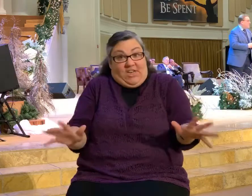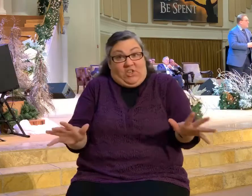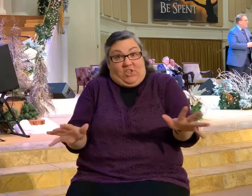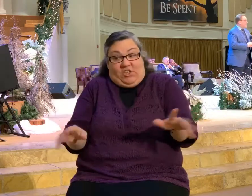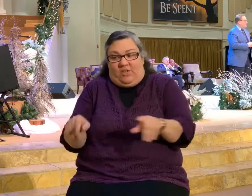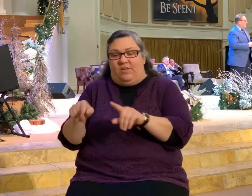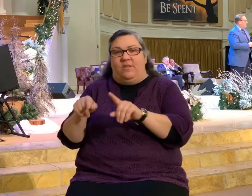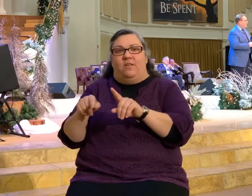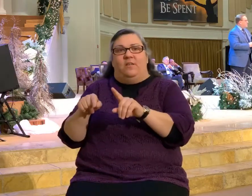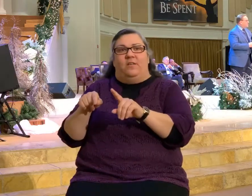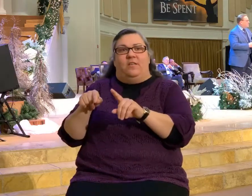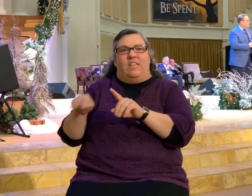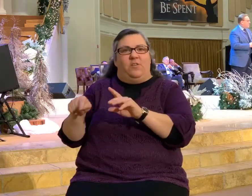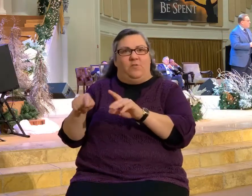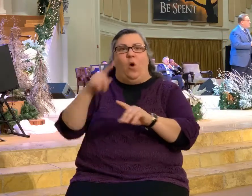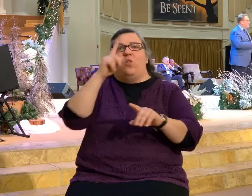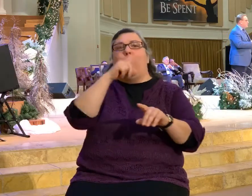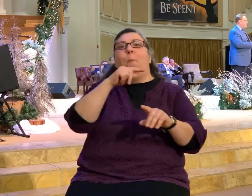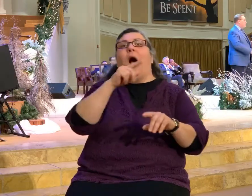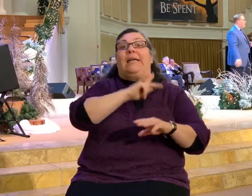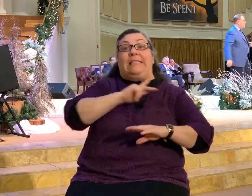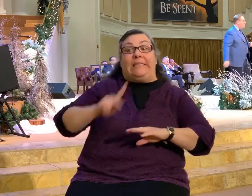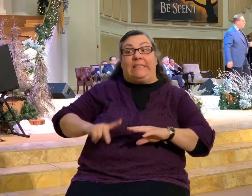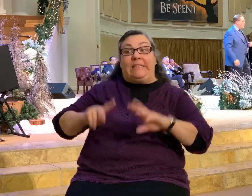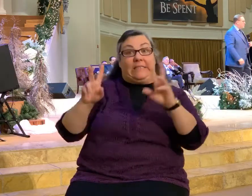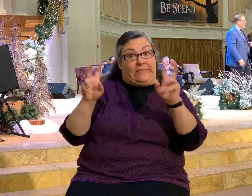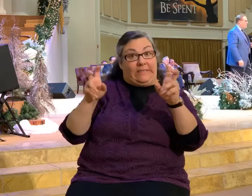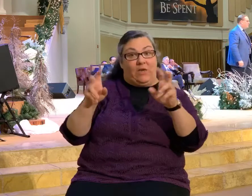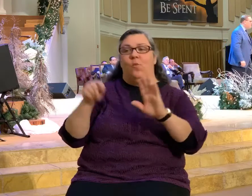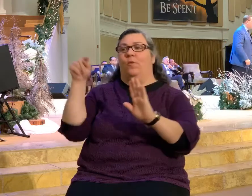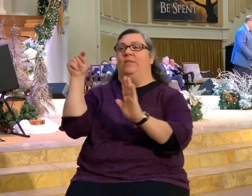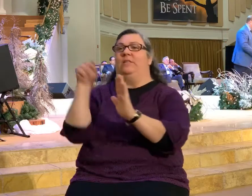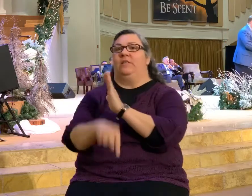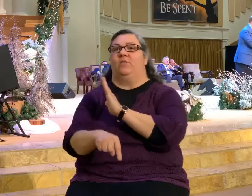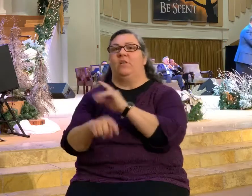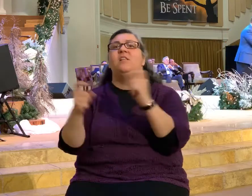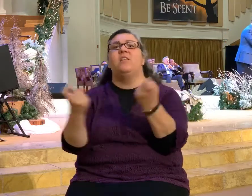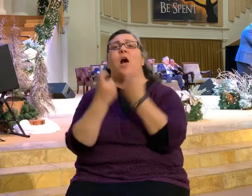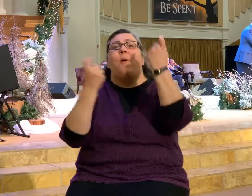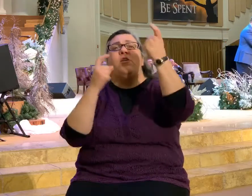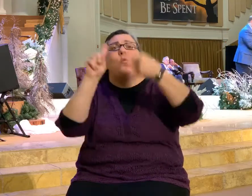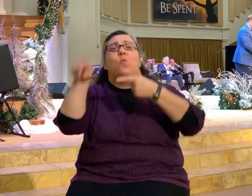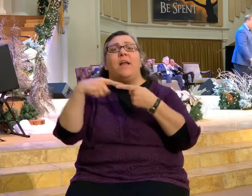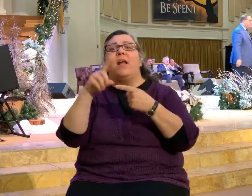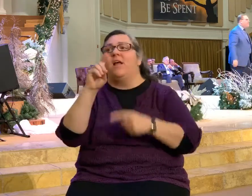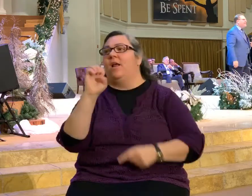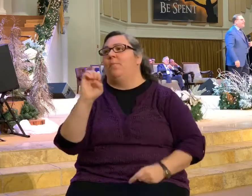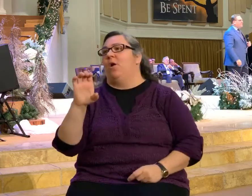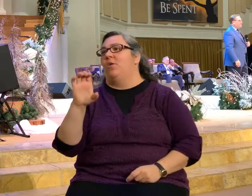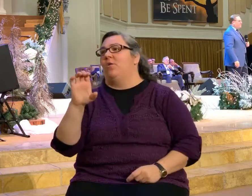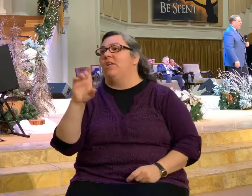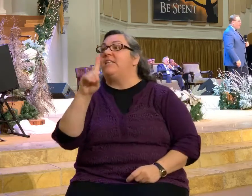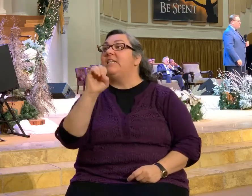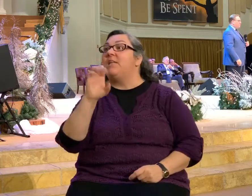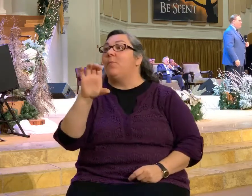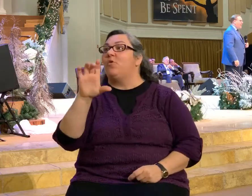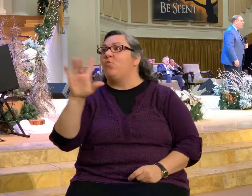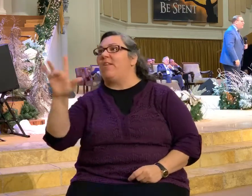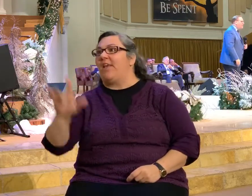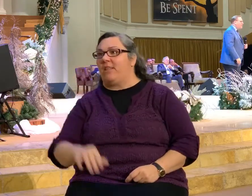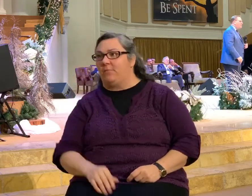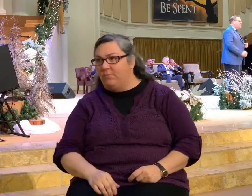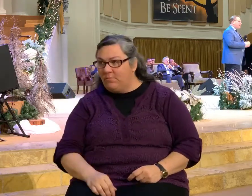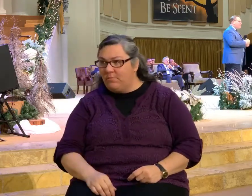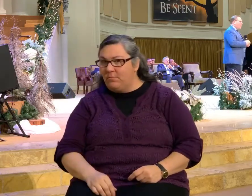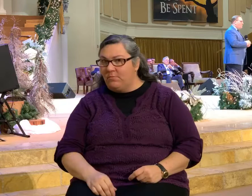killed. And that celebration was on December the 25th. The Roman sword was the means of the Pax